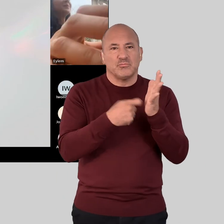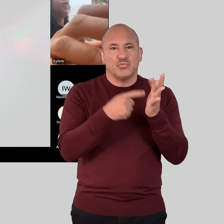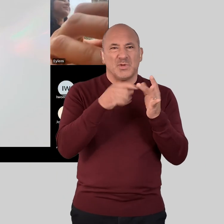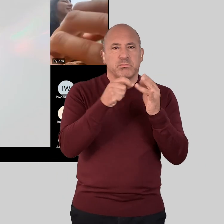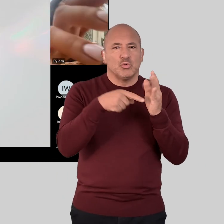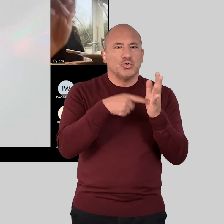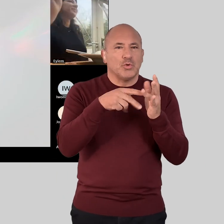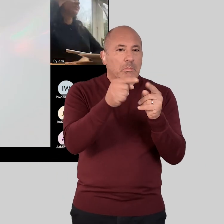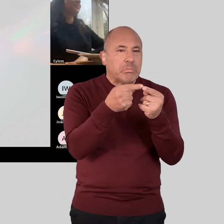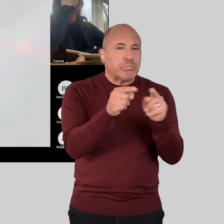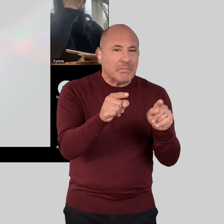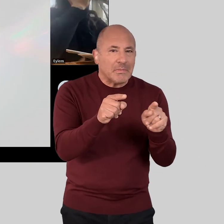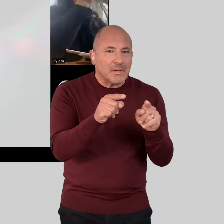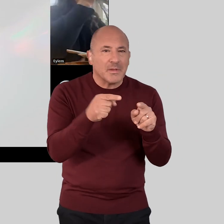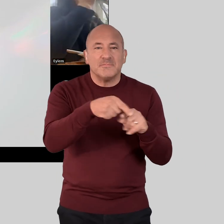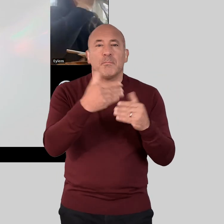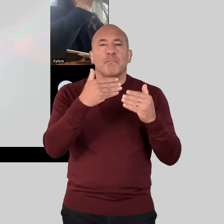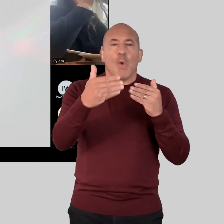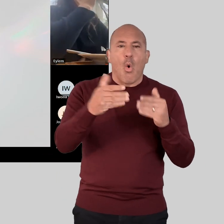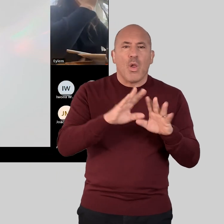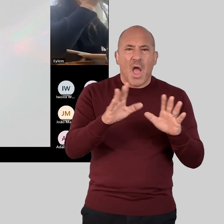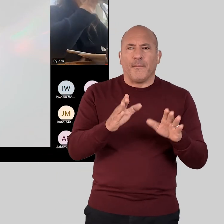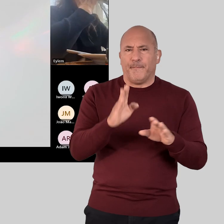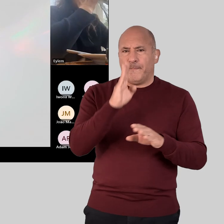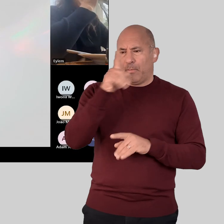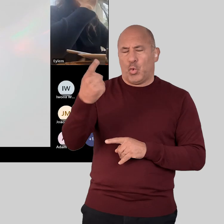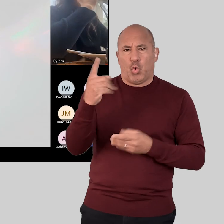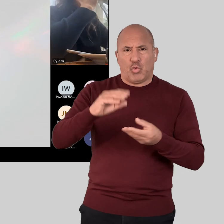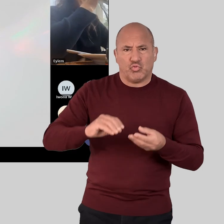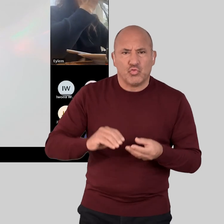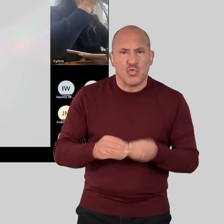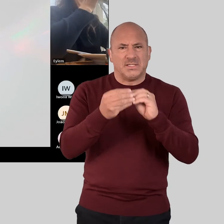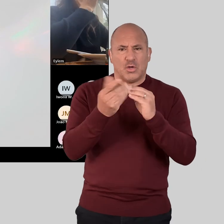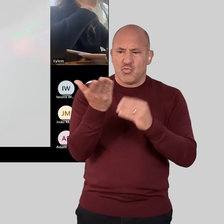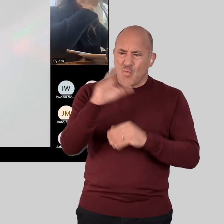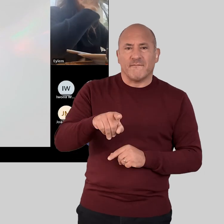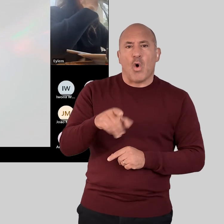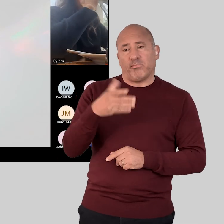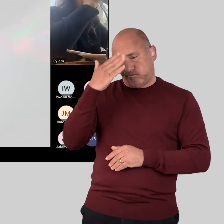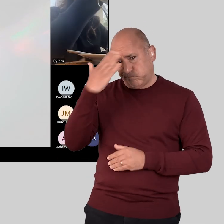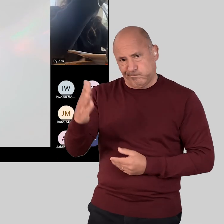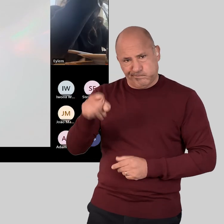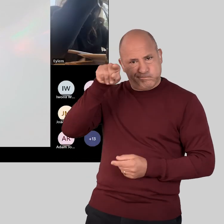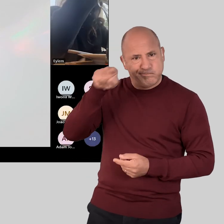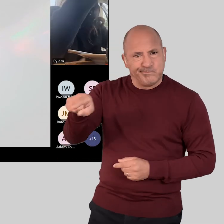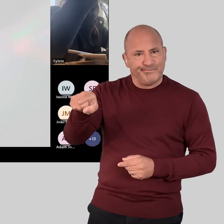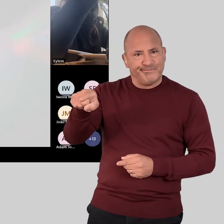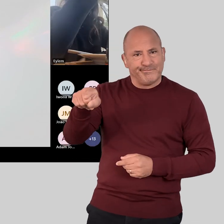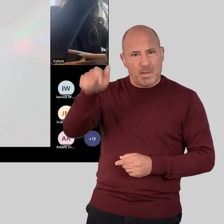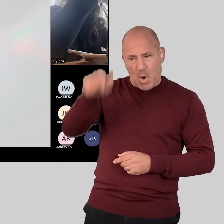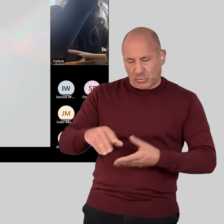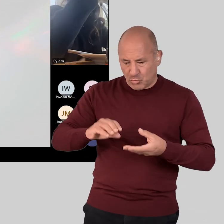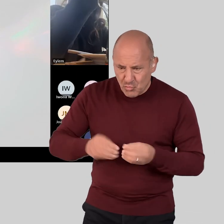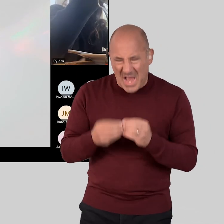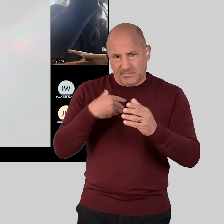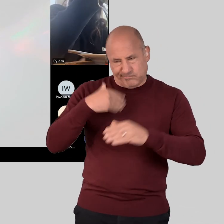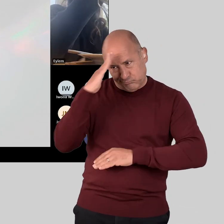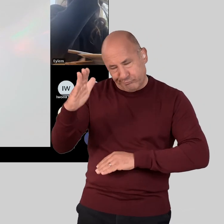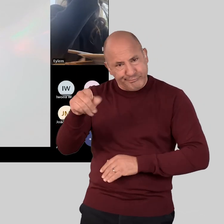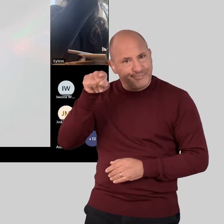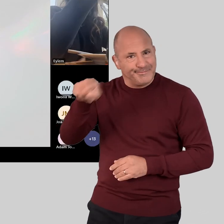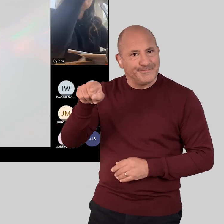gratitude. Attribution as different from acknowledgement. So attribution would be direct to the source of the